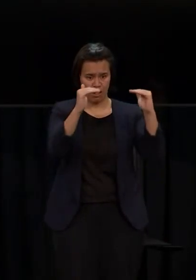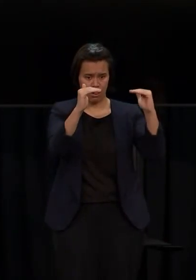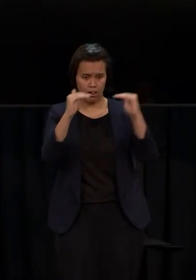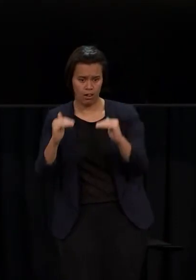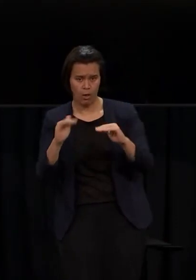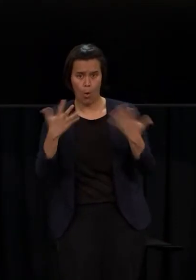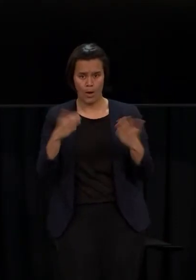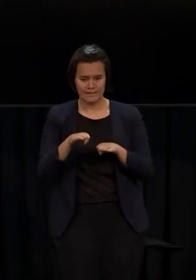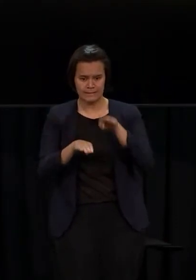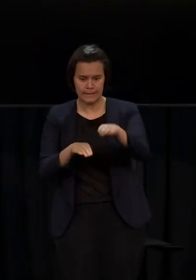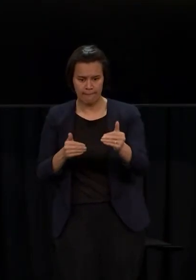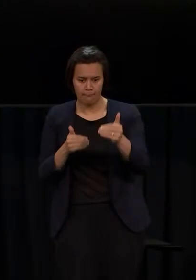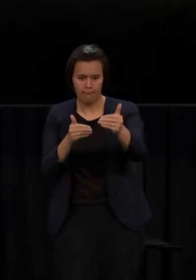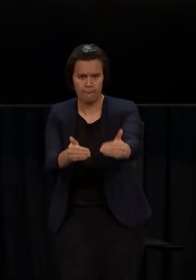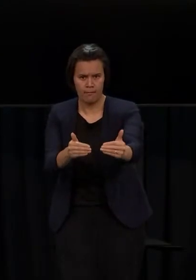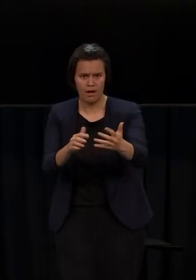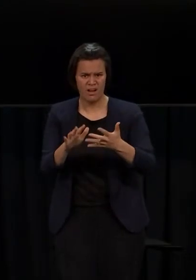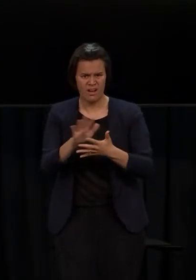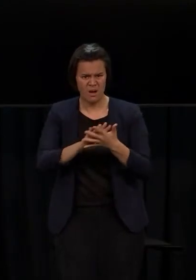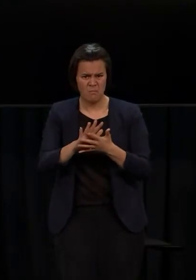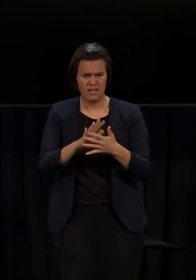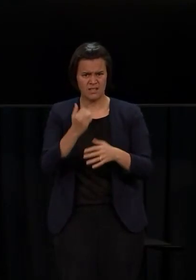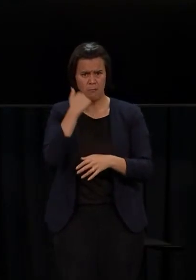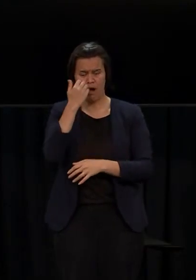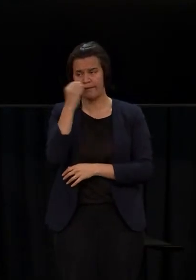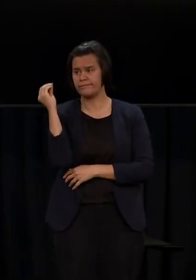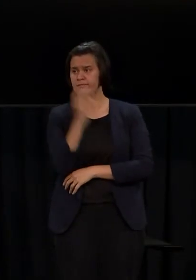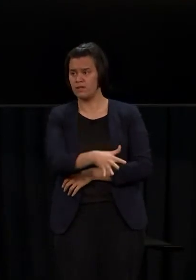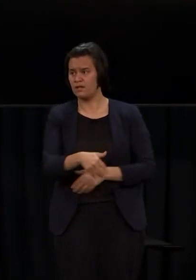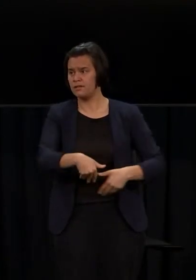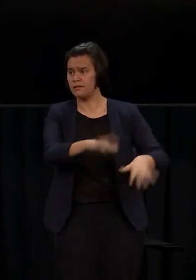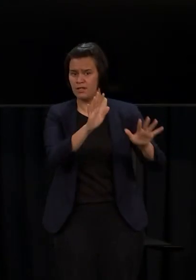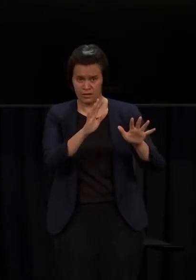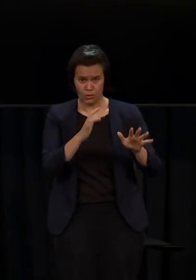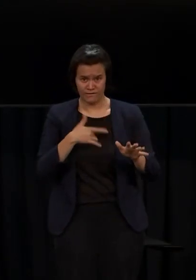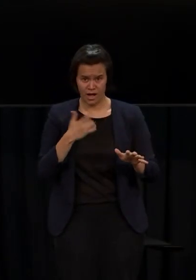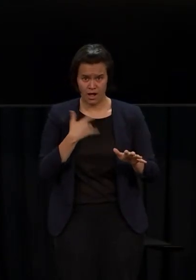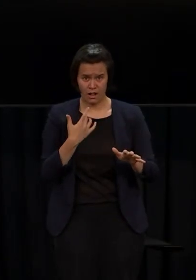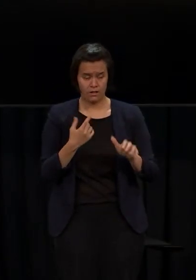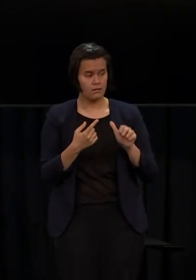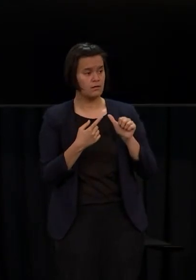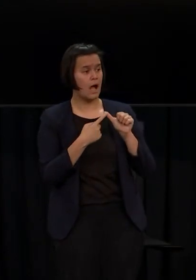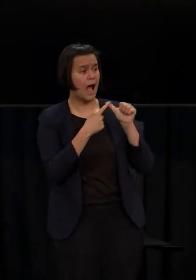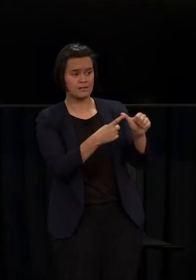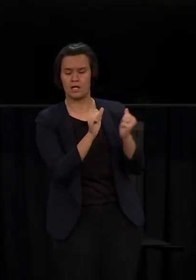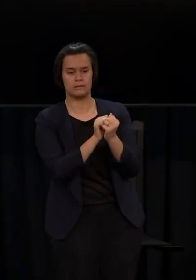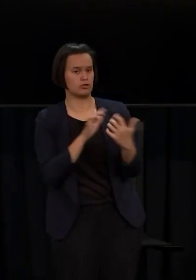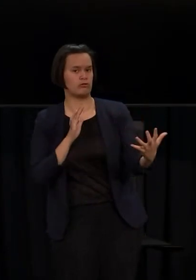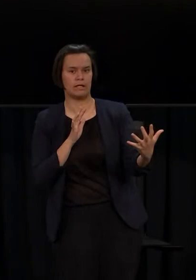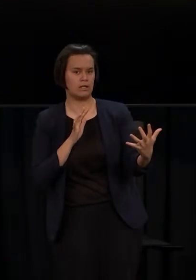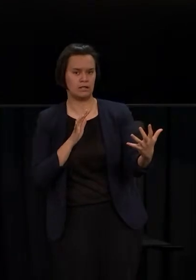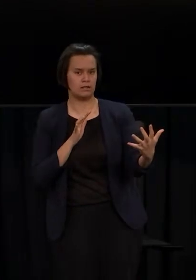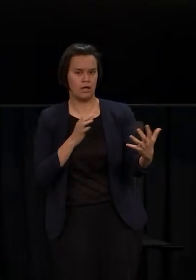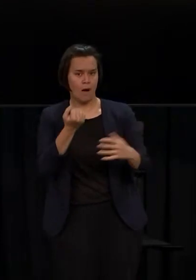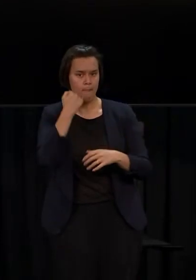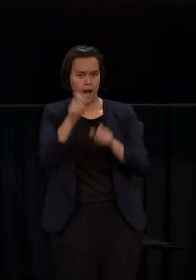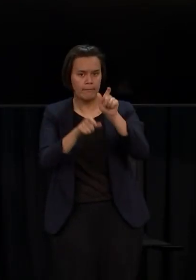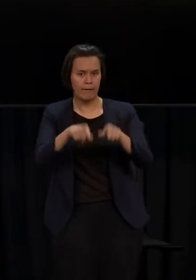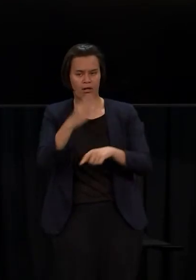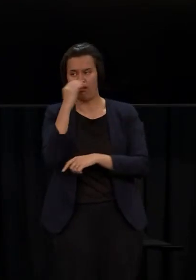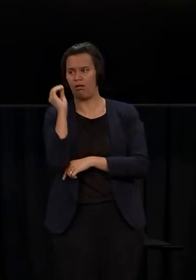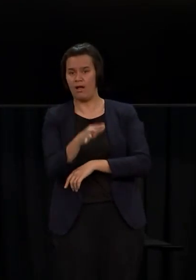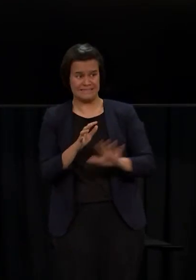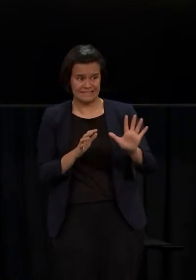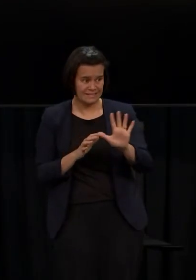the suggestion that opening retail is throwing Māori under the bus, I completely disagree with. What I'd point out is that